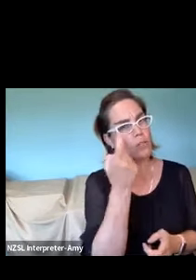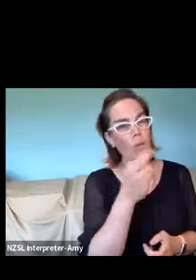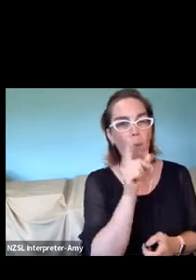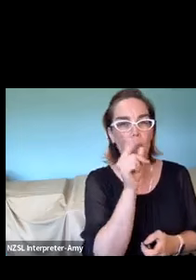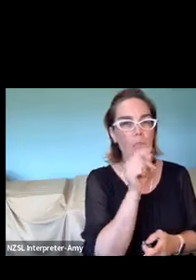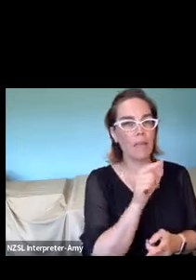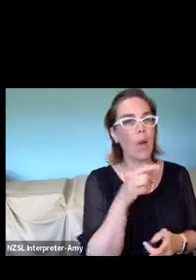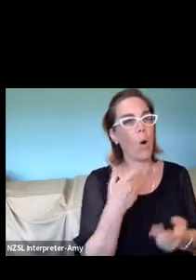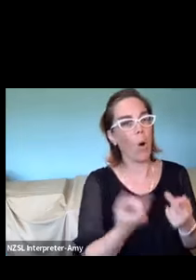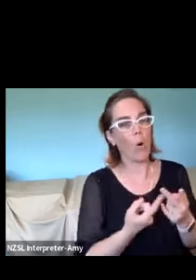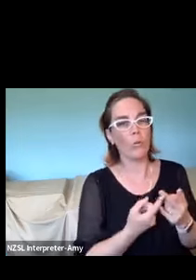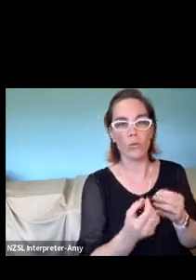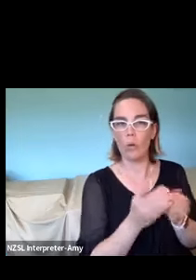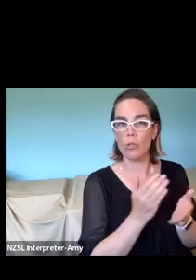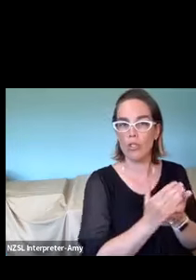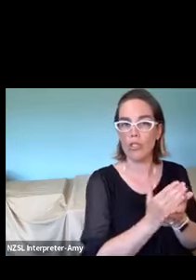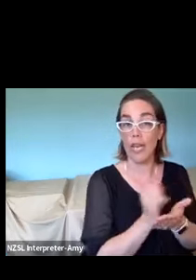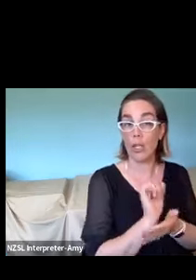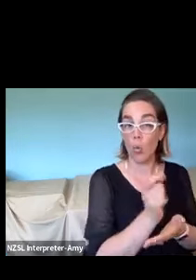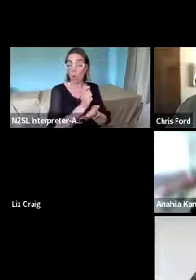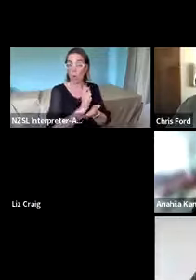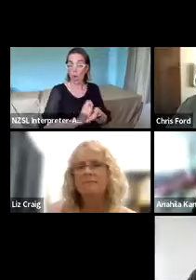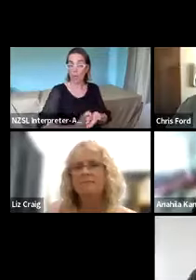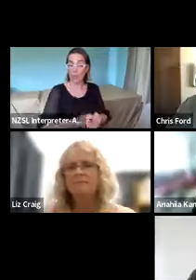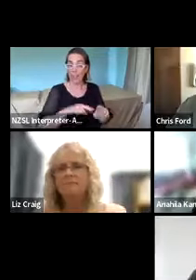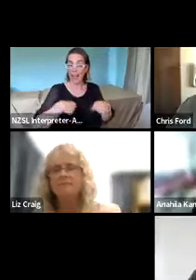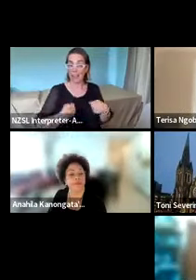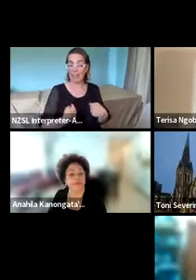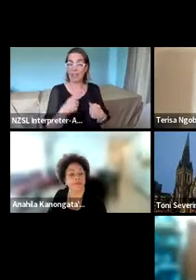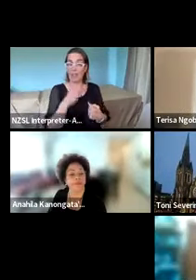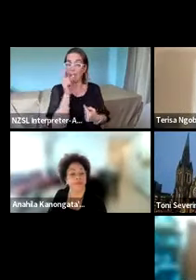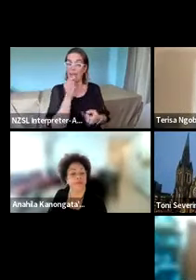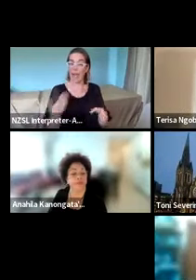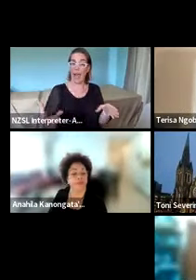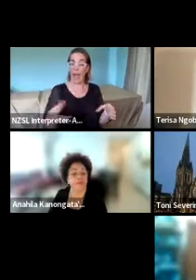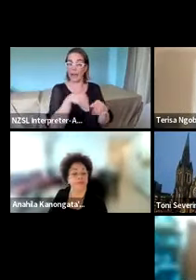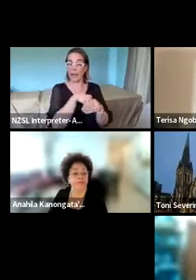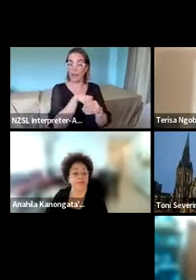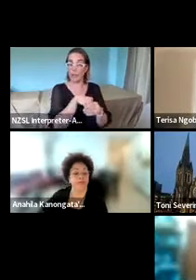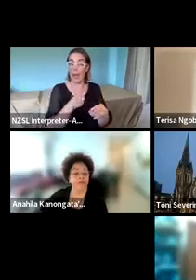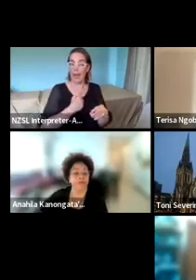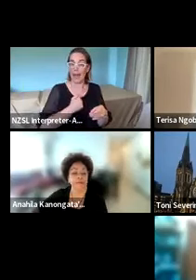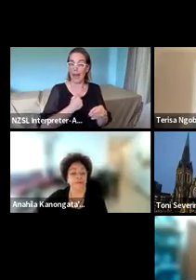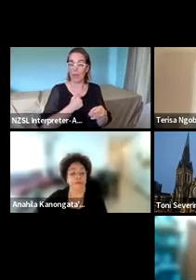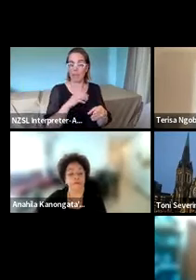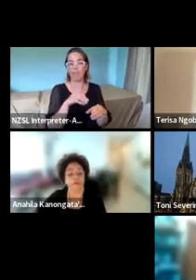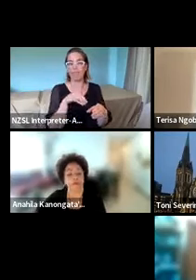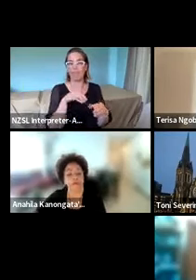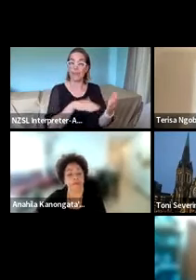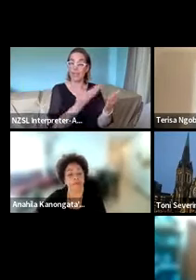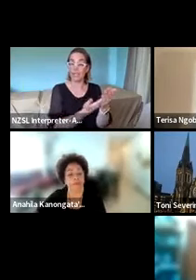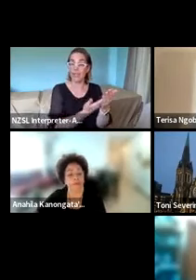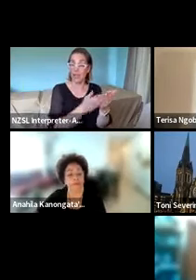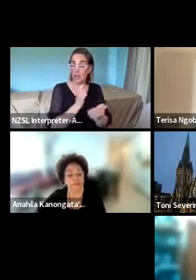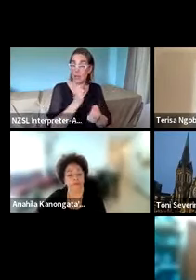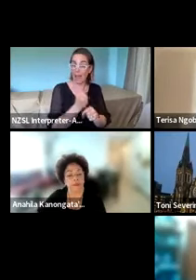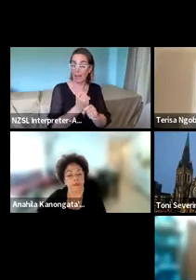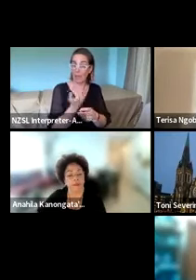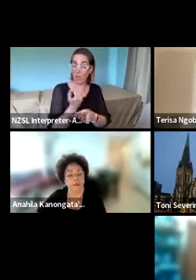perhaps share your notes with us as well to add to the submission you've made in writing as